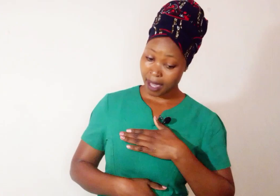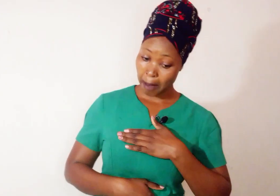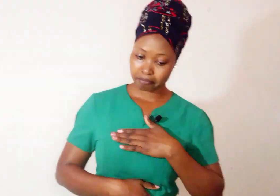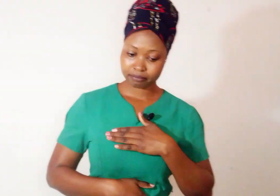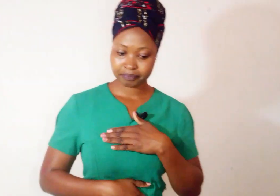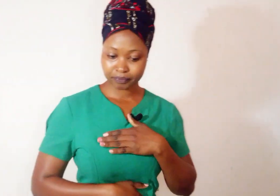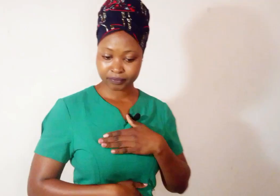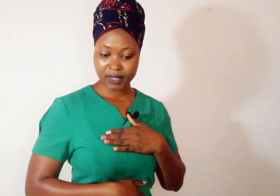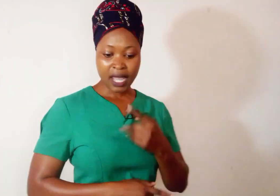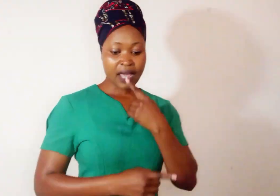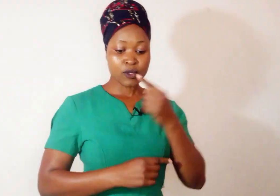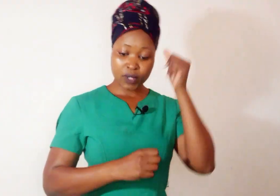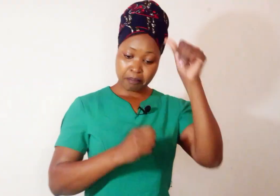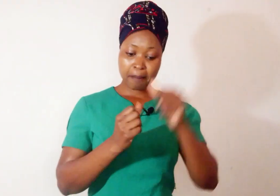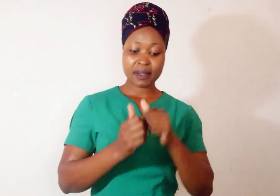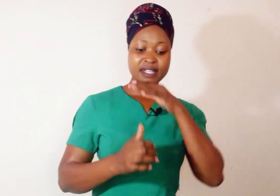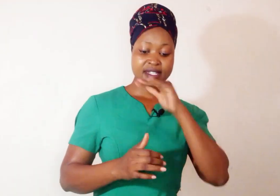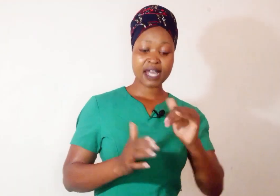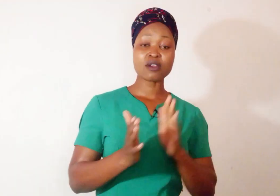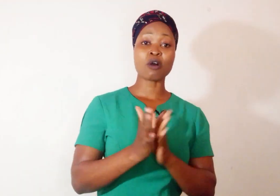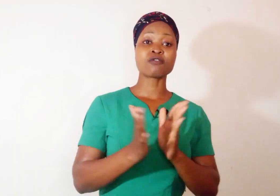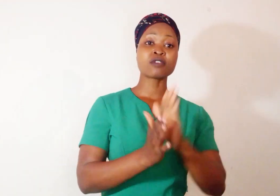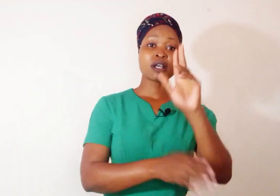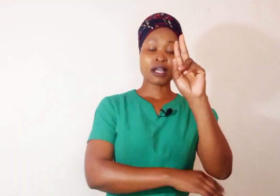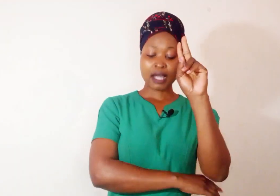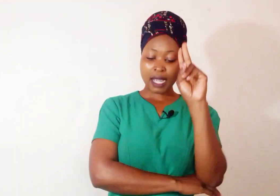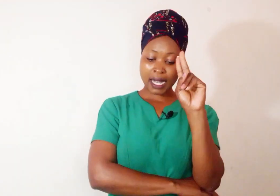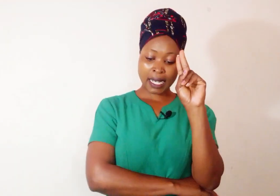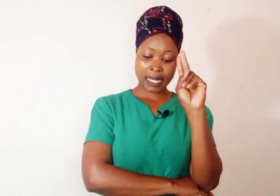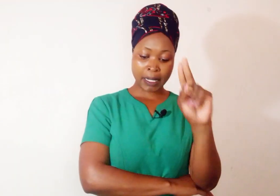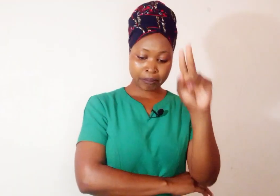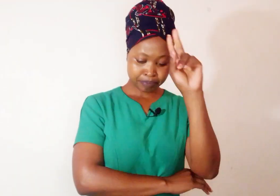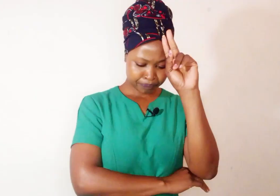am?" You remember the son of